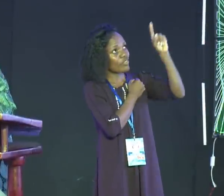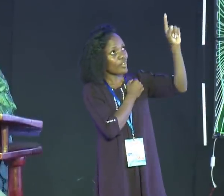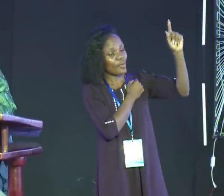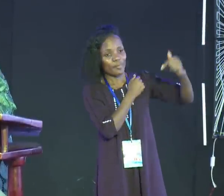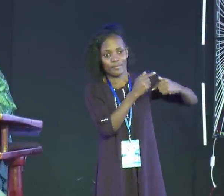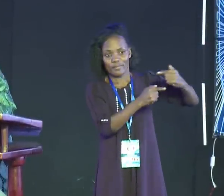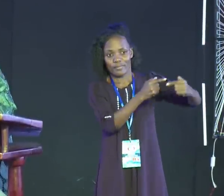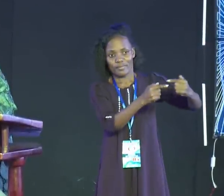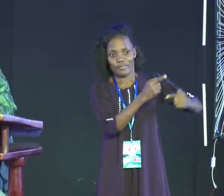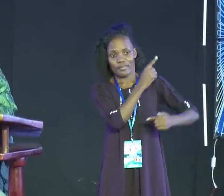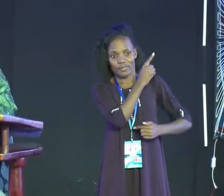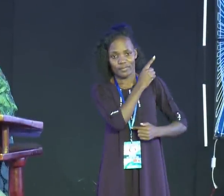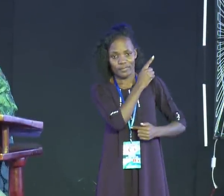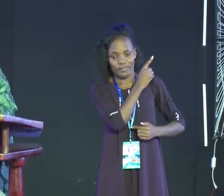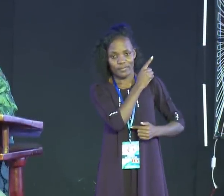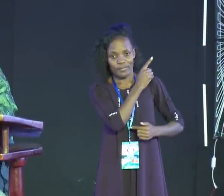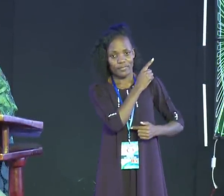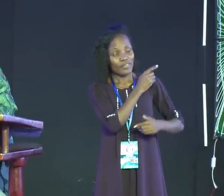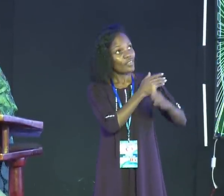you've set your love upon him,